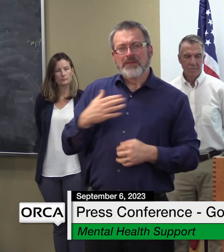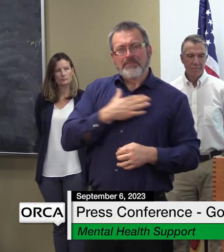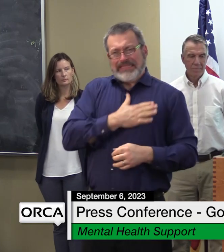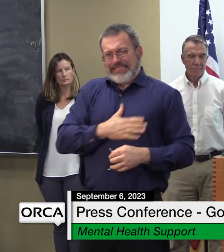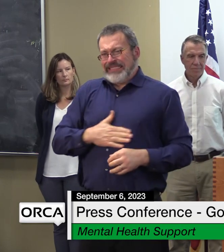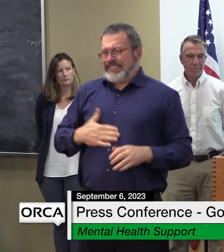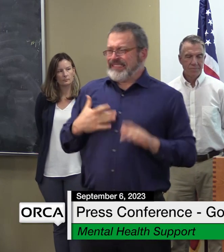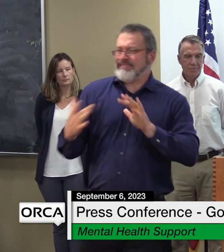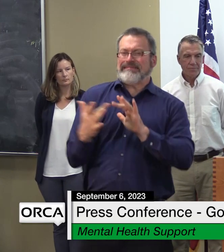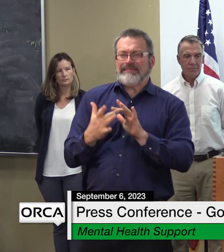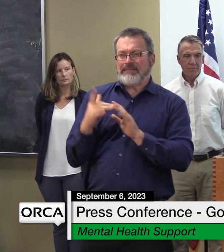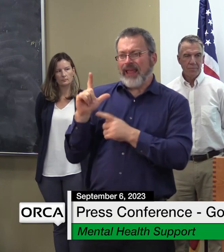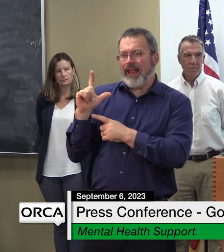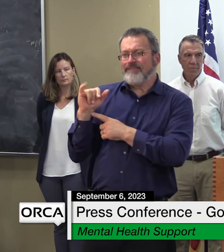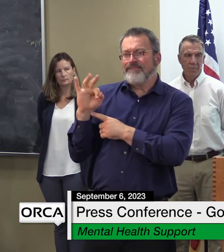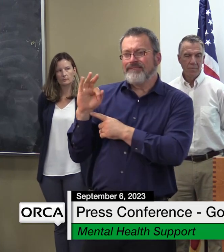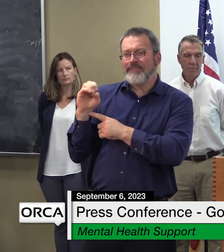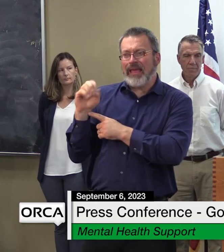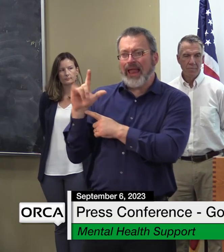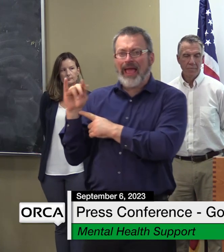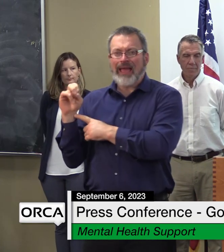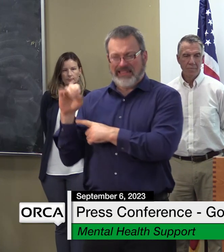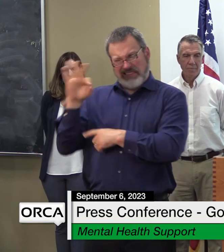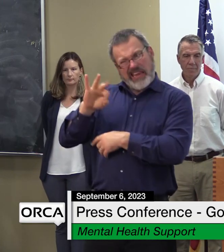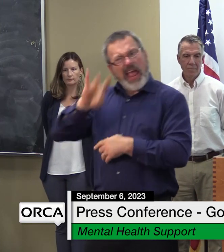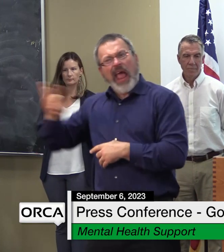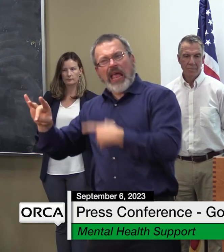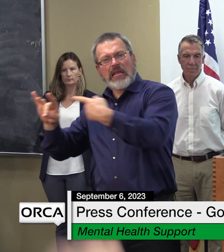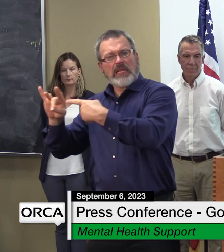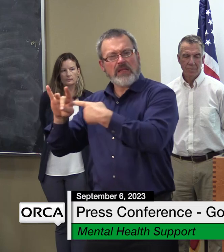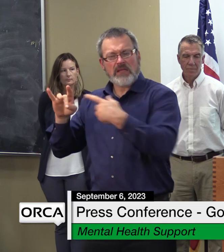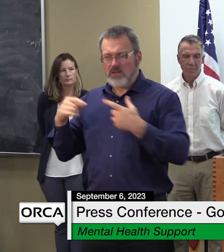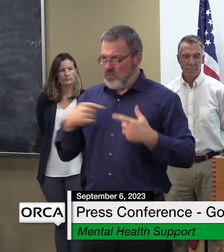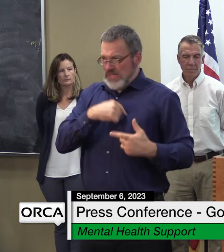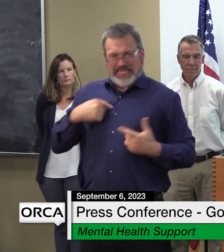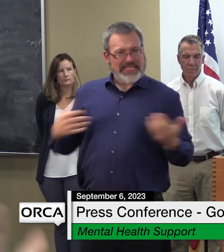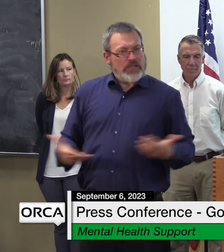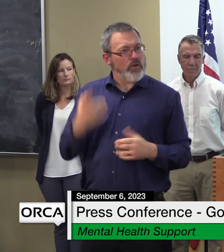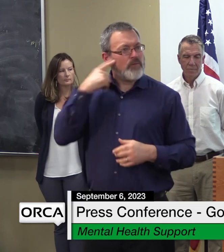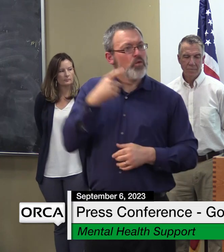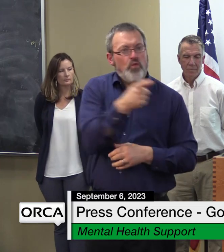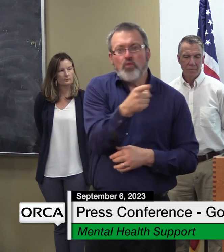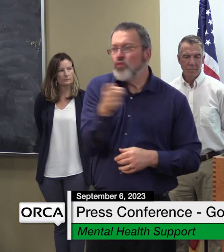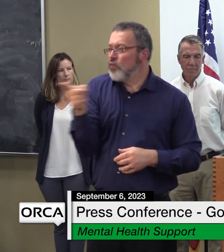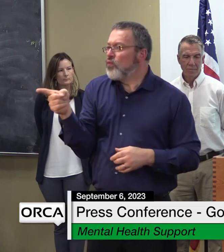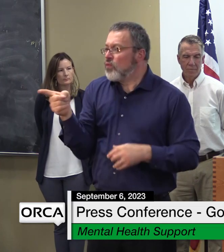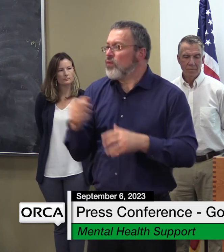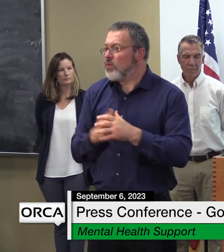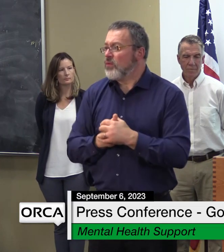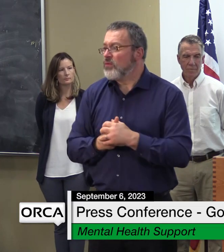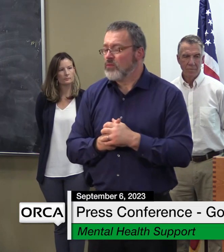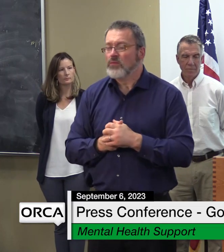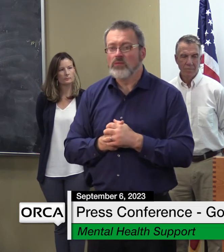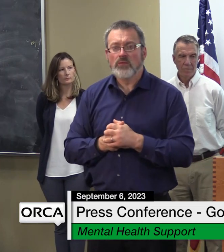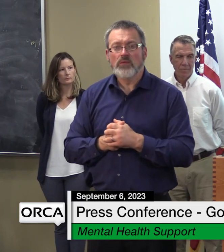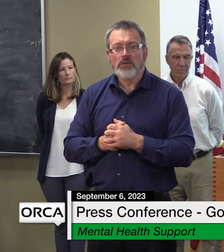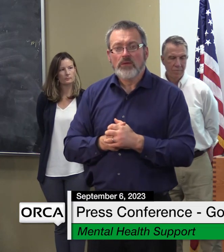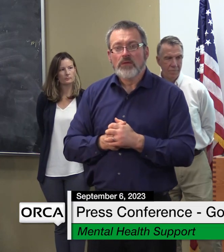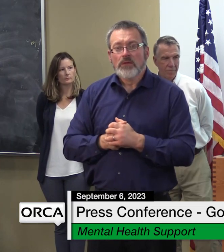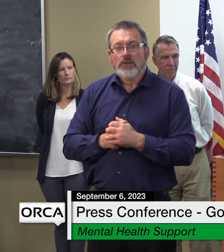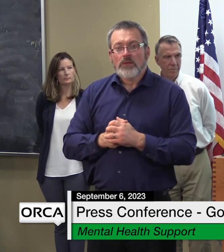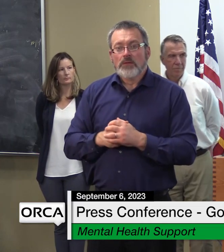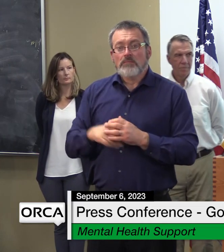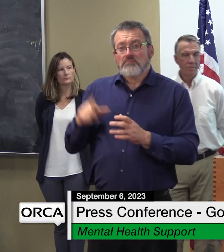need. As many times as necessary, we are always here for you. Every day we hear from neighbors, teachers,